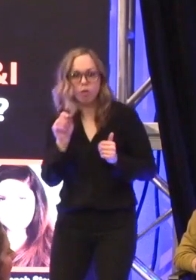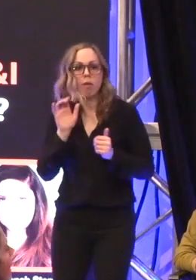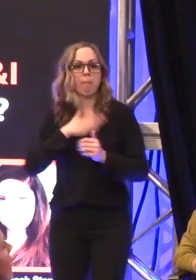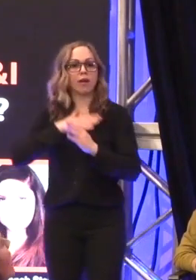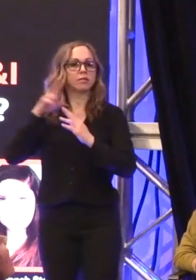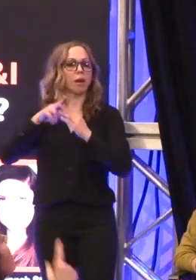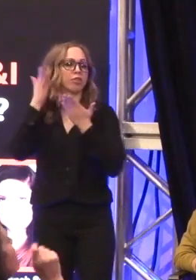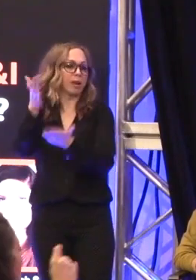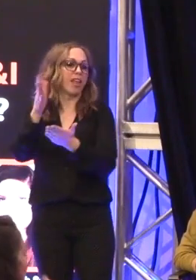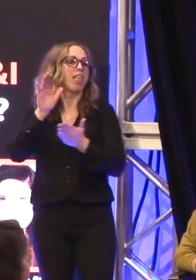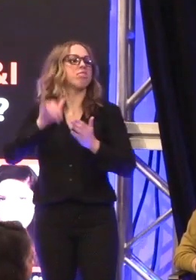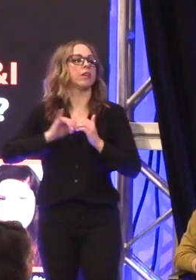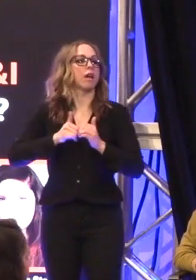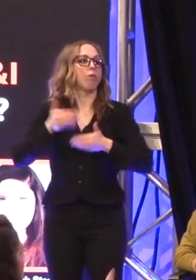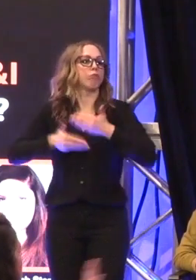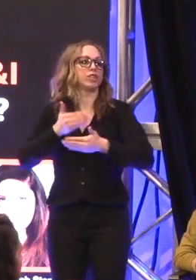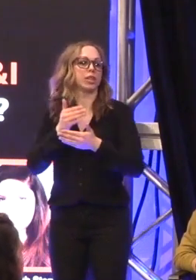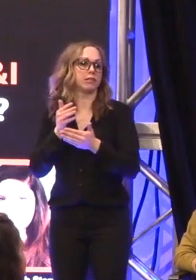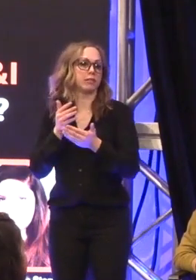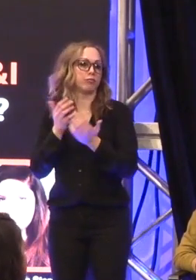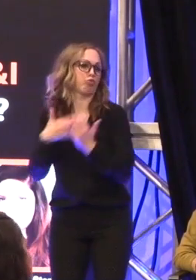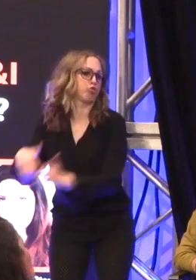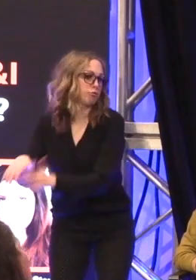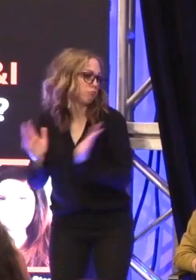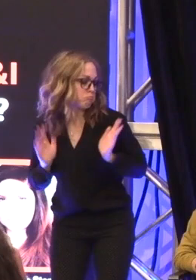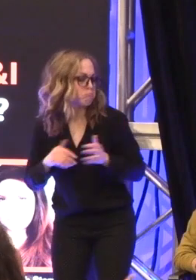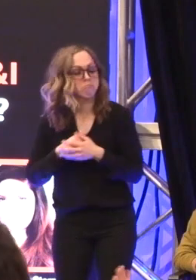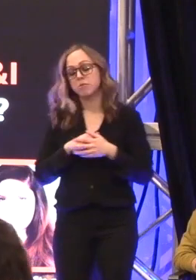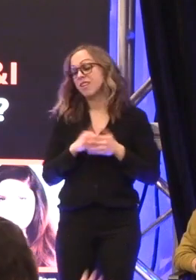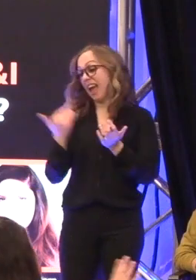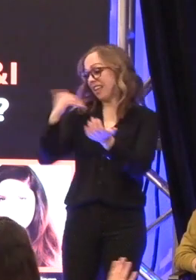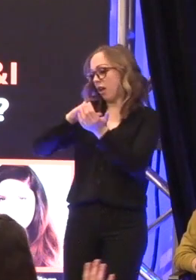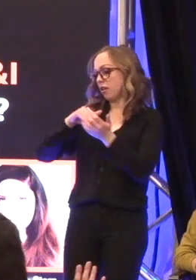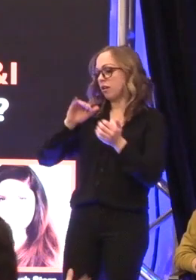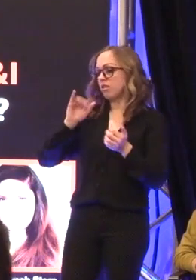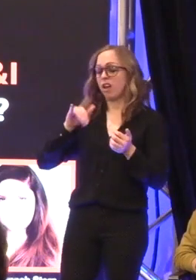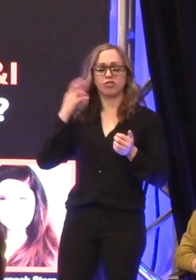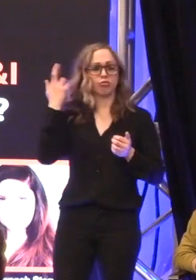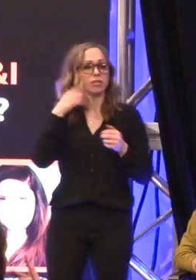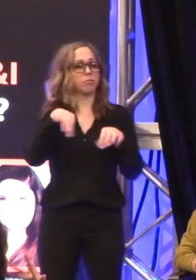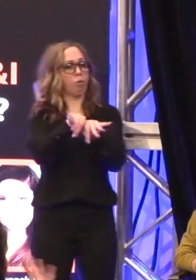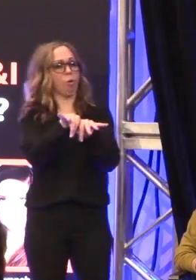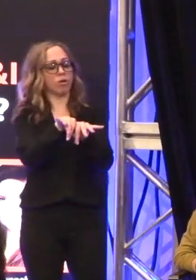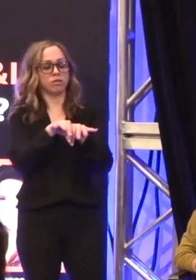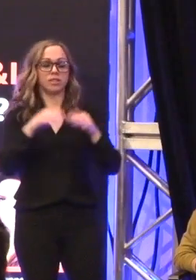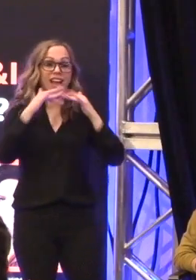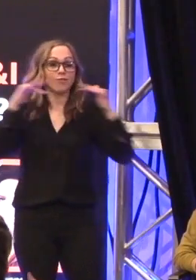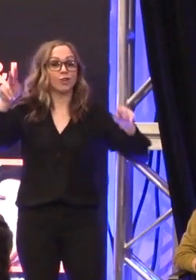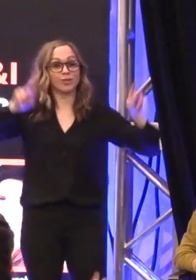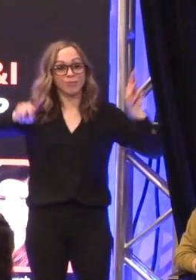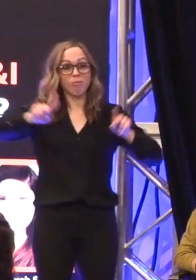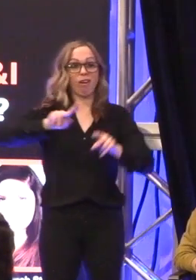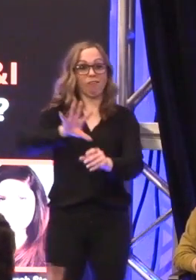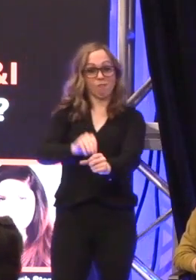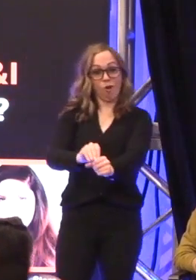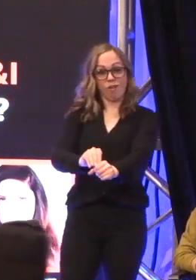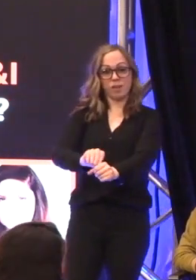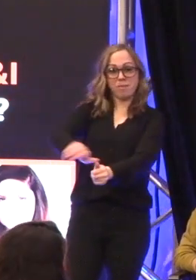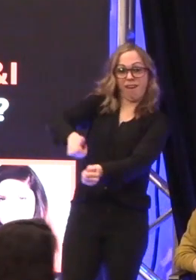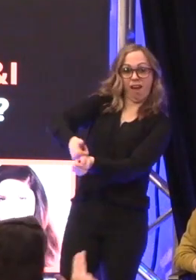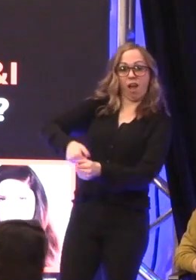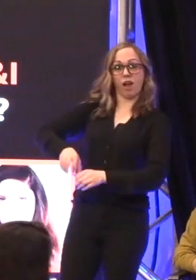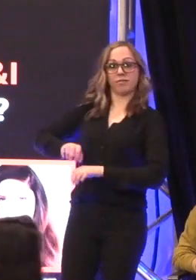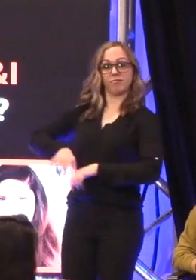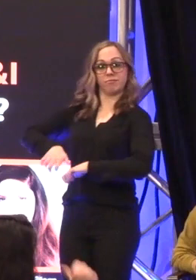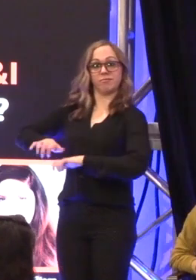top recommendations for you, right? So, but again, I think that this is why it's important that you have diverse people involved in building